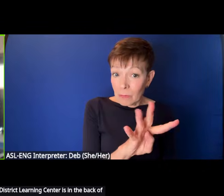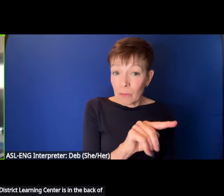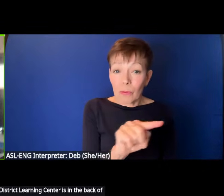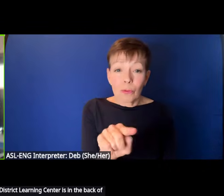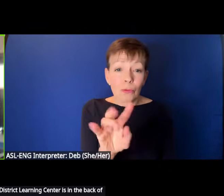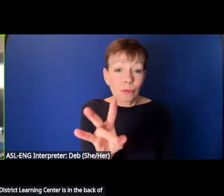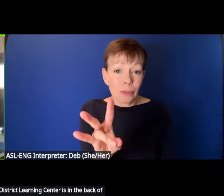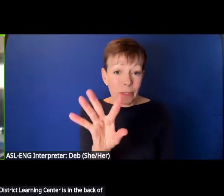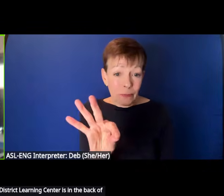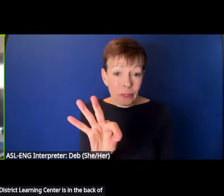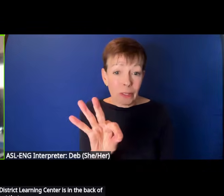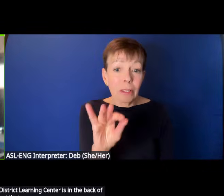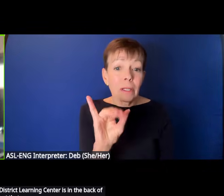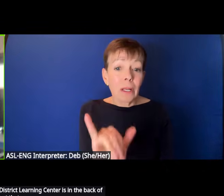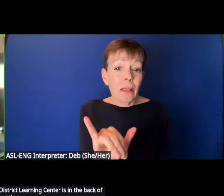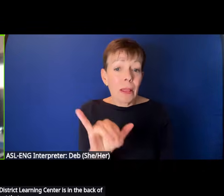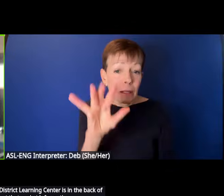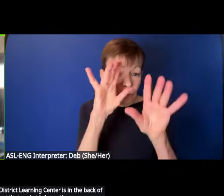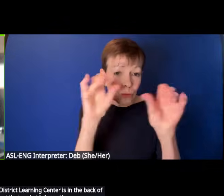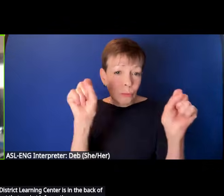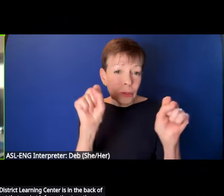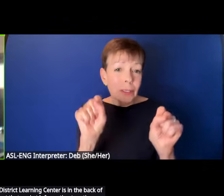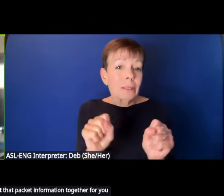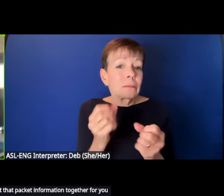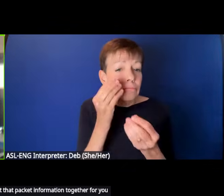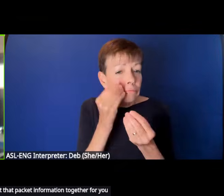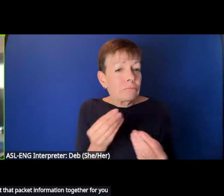put that packet information together for your information.